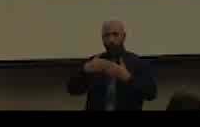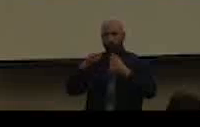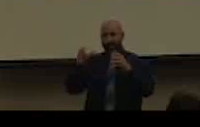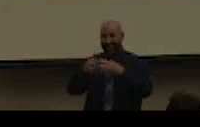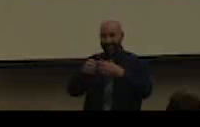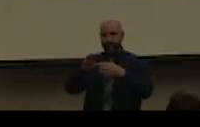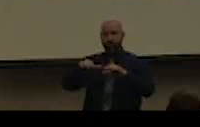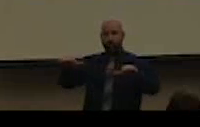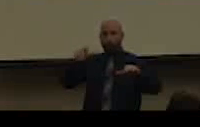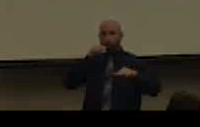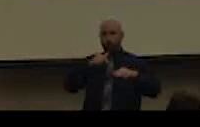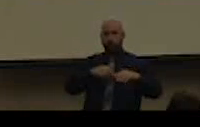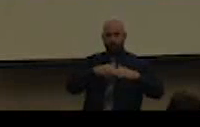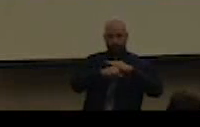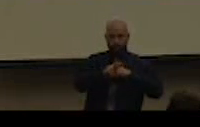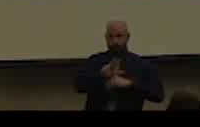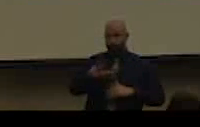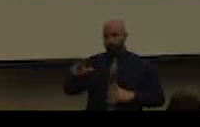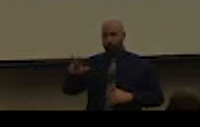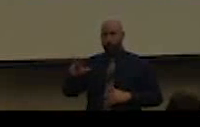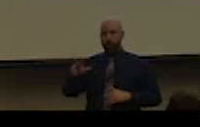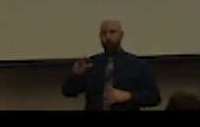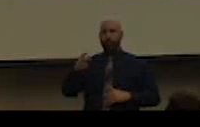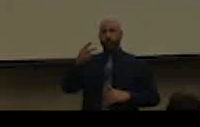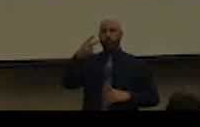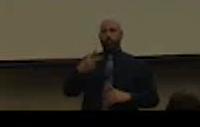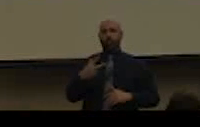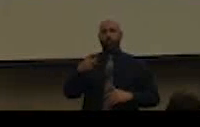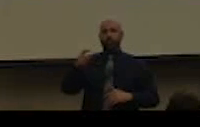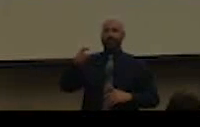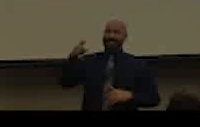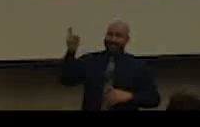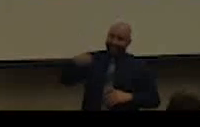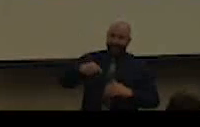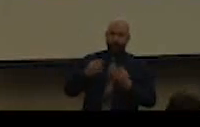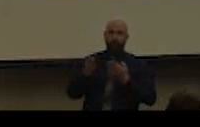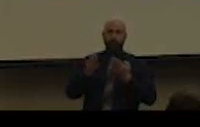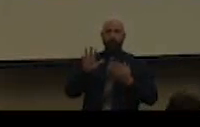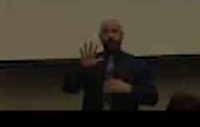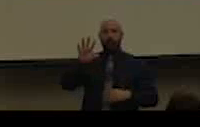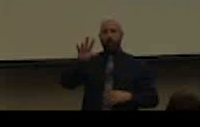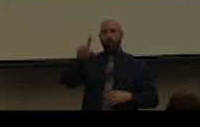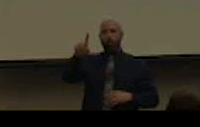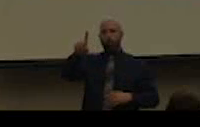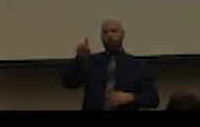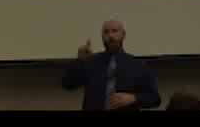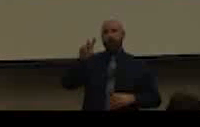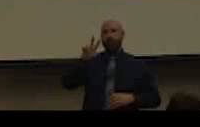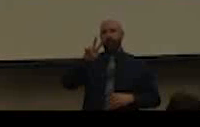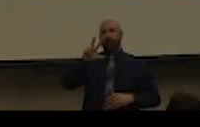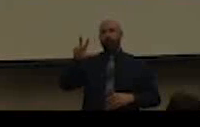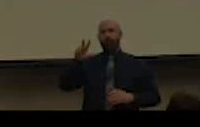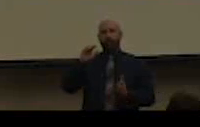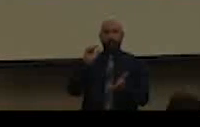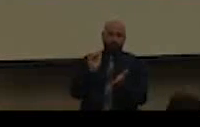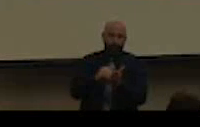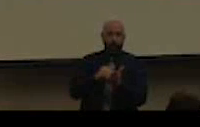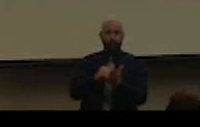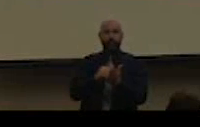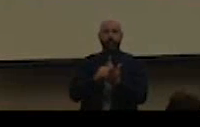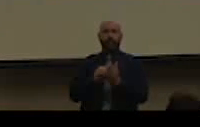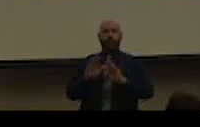we estimate at least 2/3 of those children need service. That's about 173,000 children.